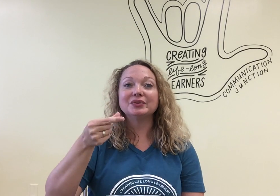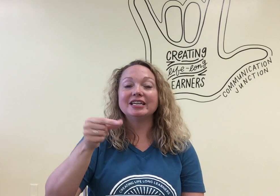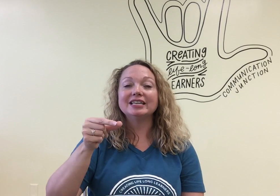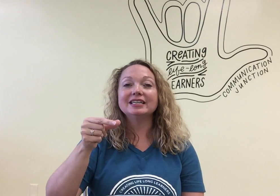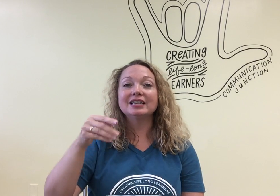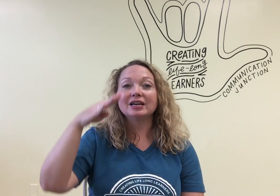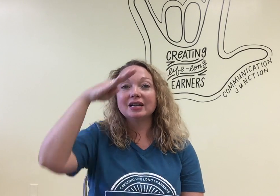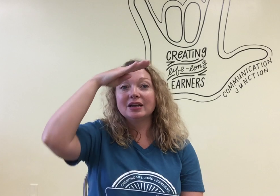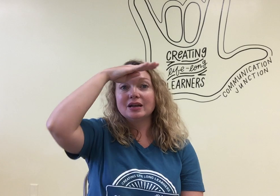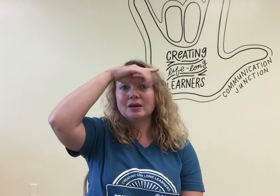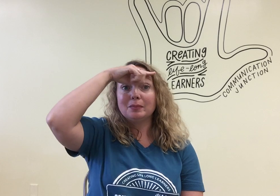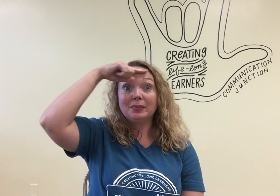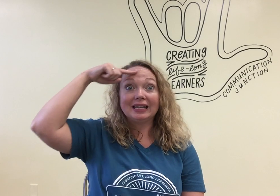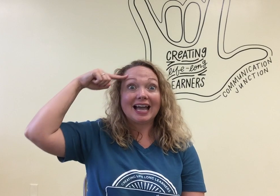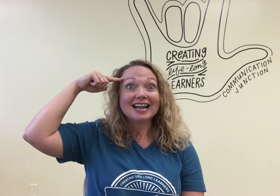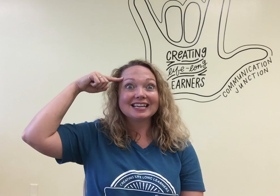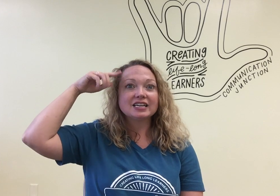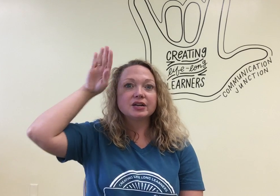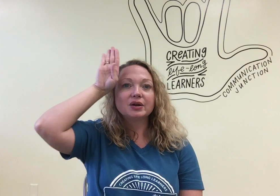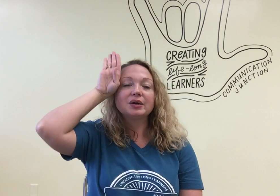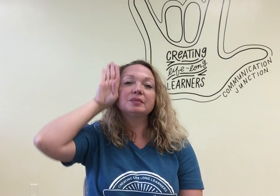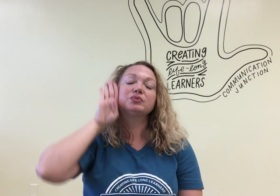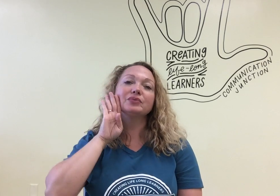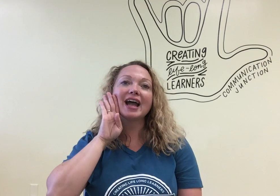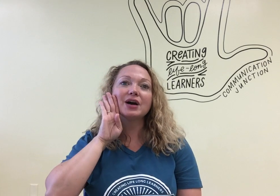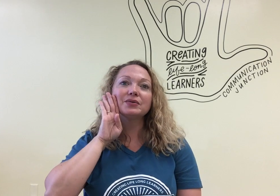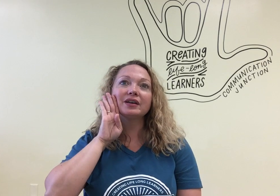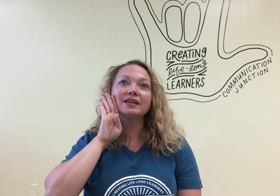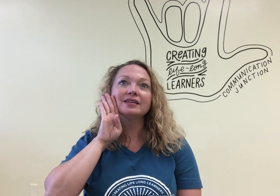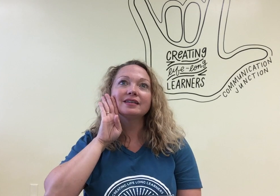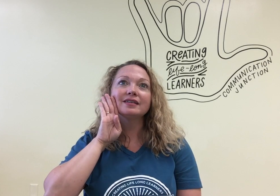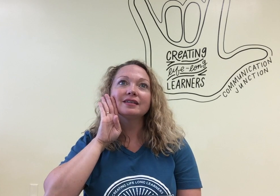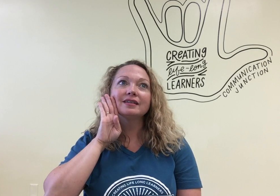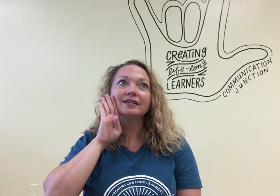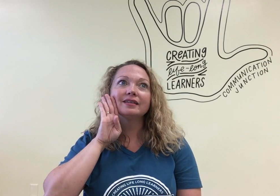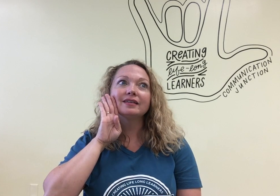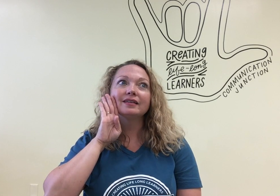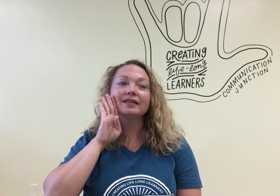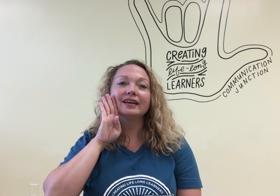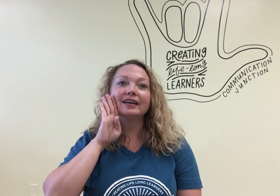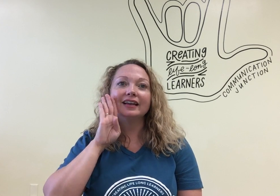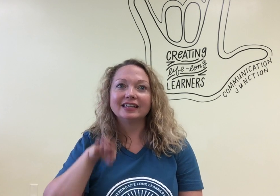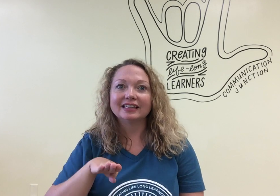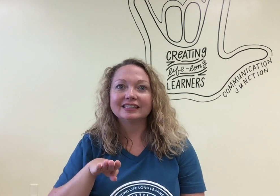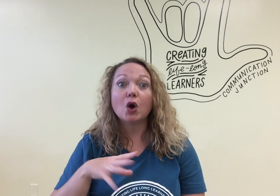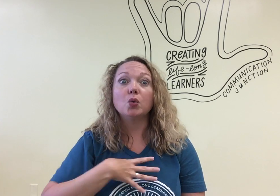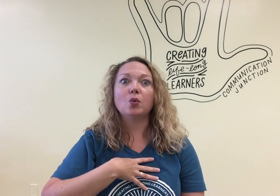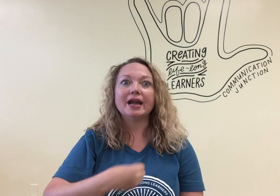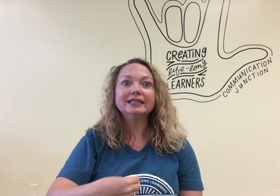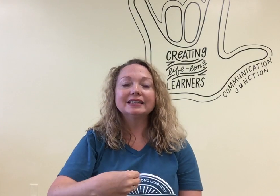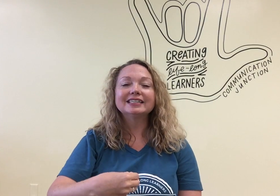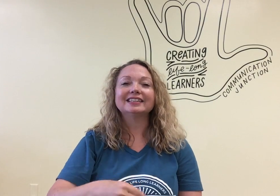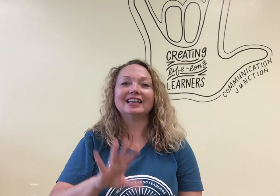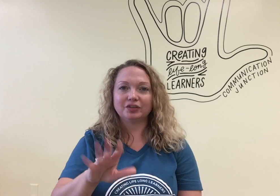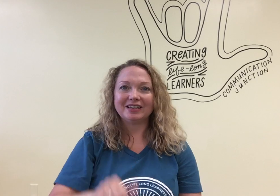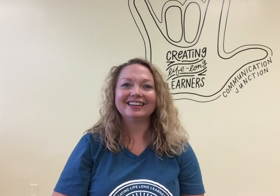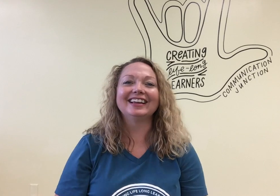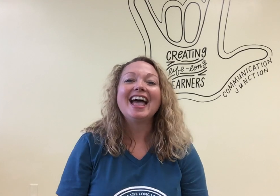green, black, brown, and I think that's it. Oh, white, that should be it. And